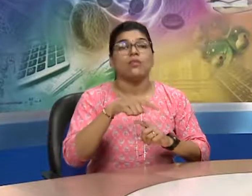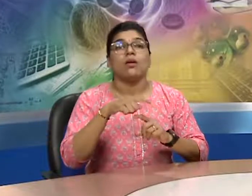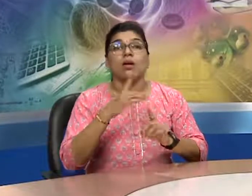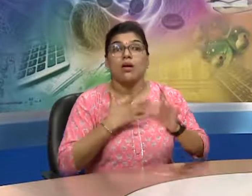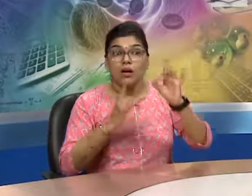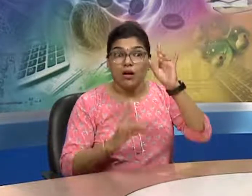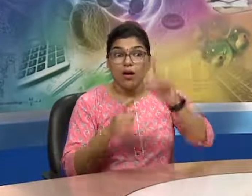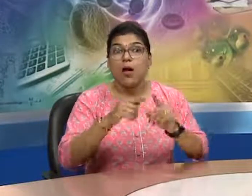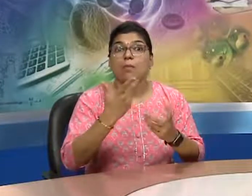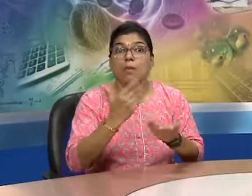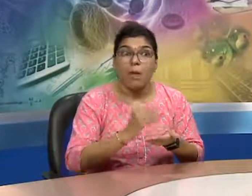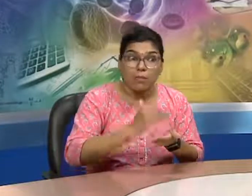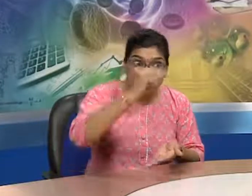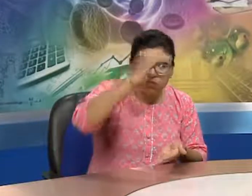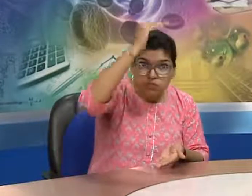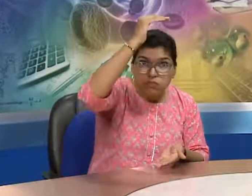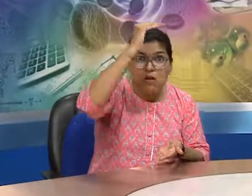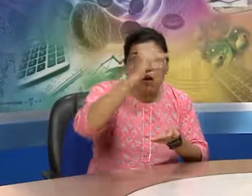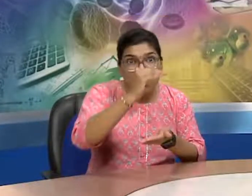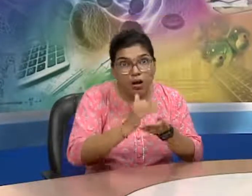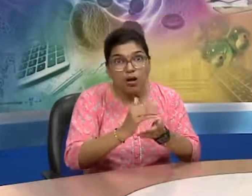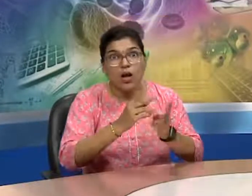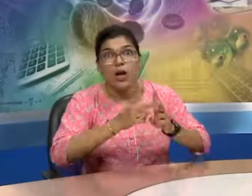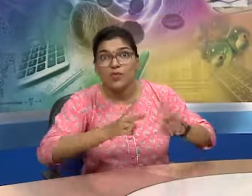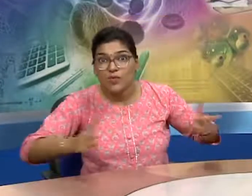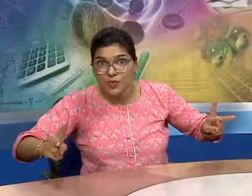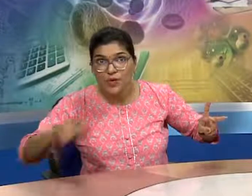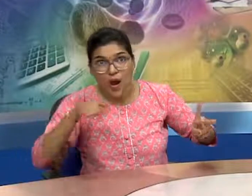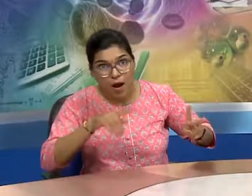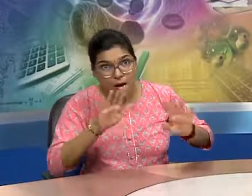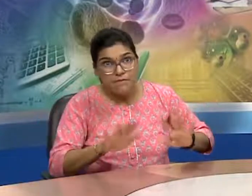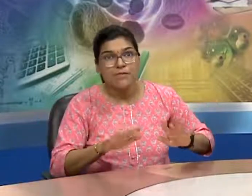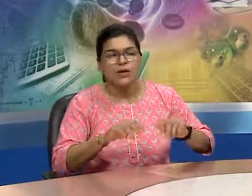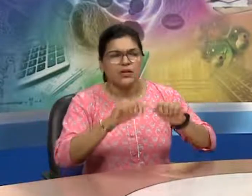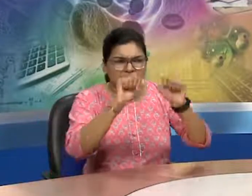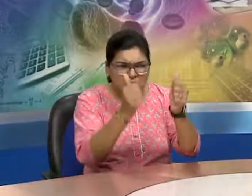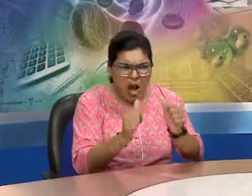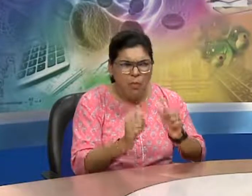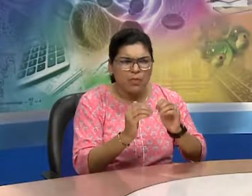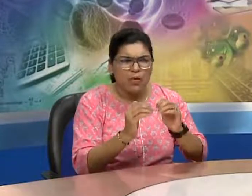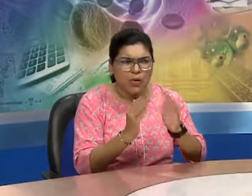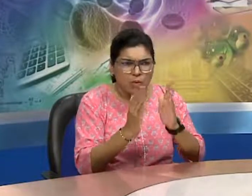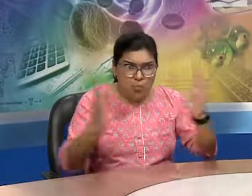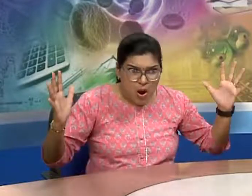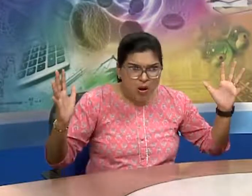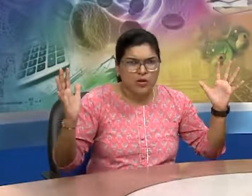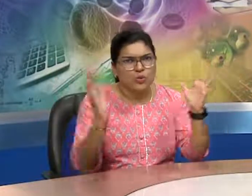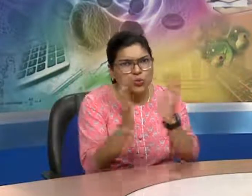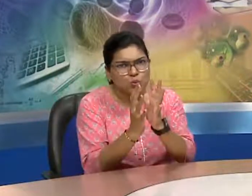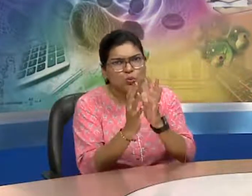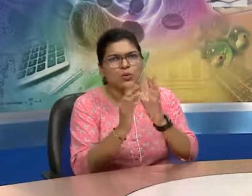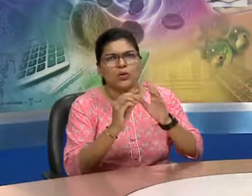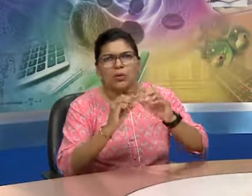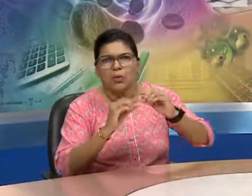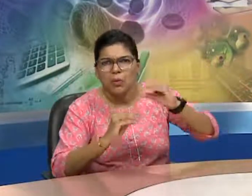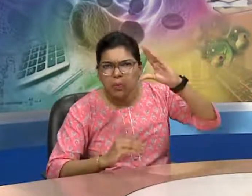And here it is the variation in plants. In